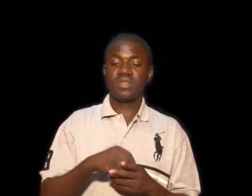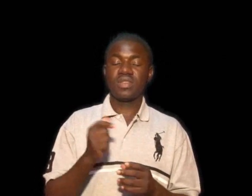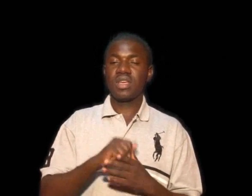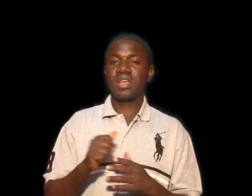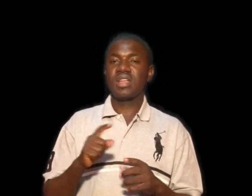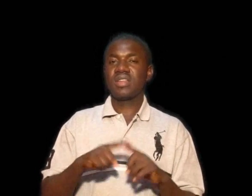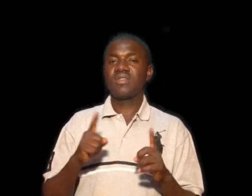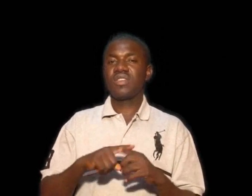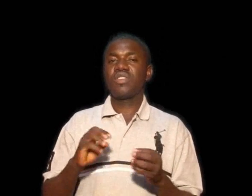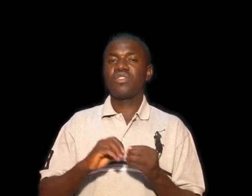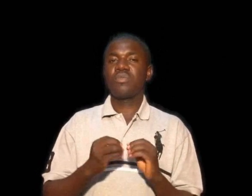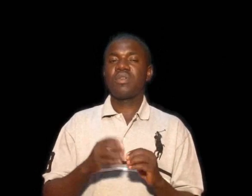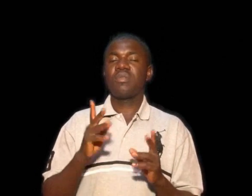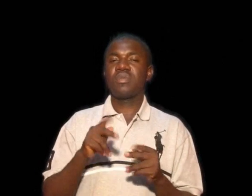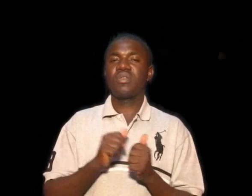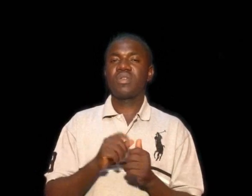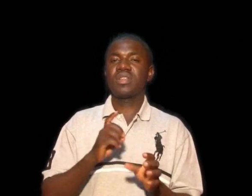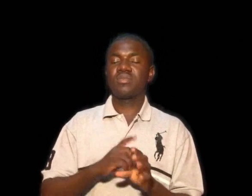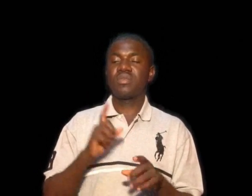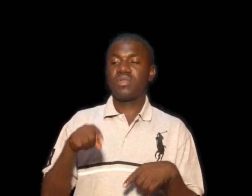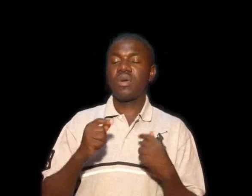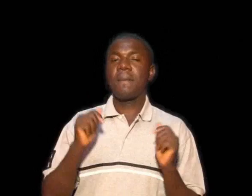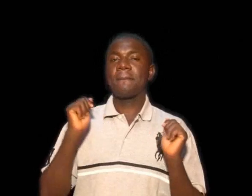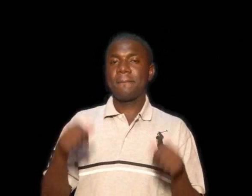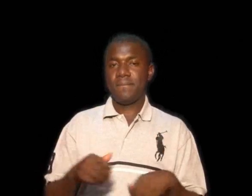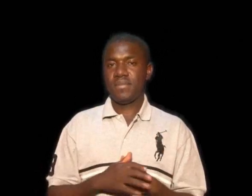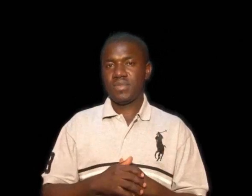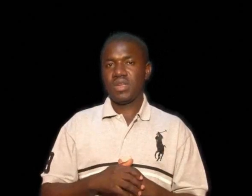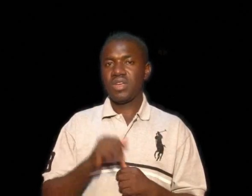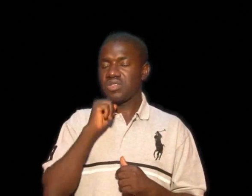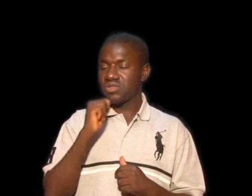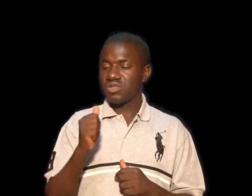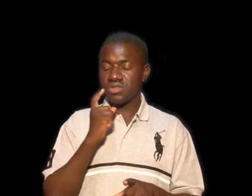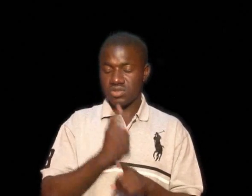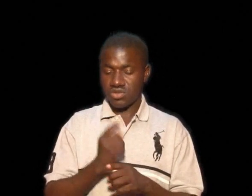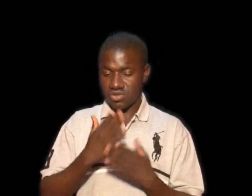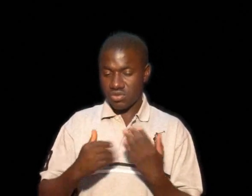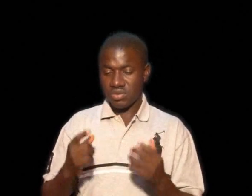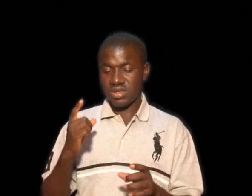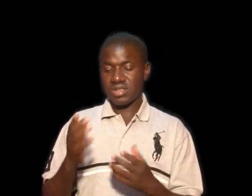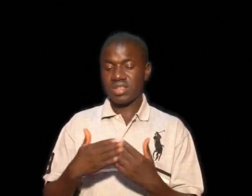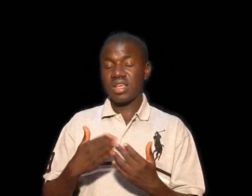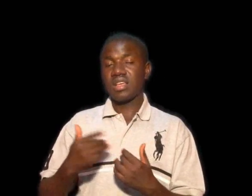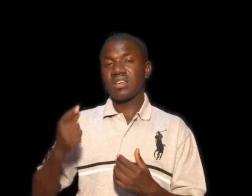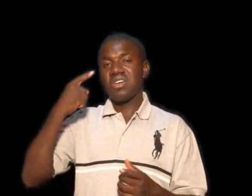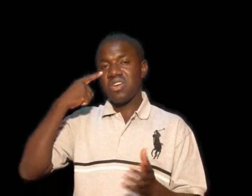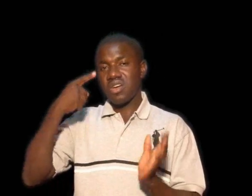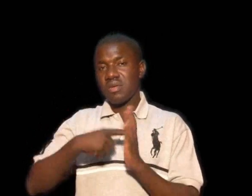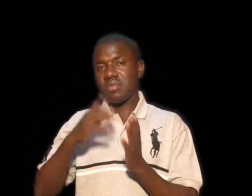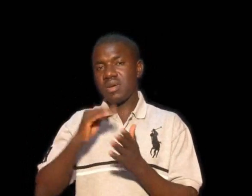Feature a variety of persons with disabilities when possible, not just someone easily recognized by the general public.